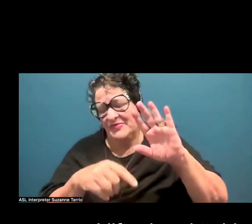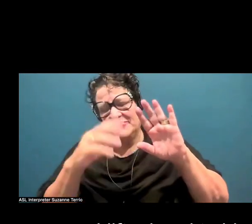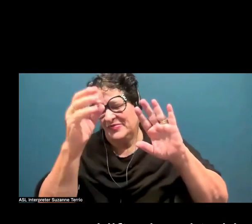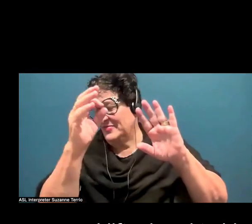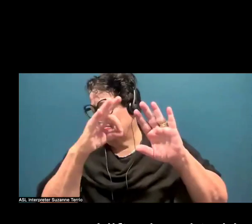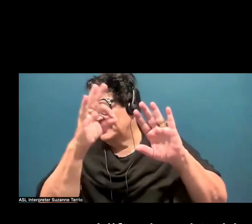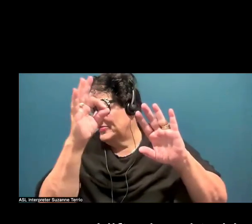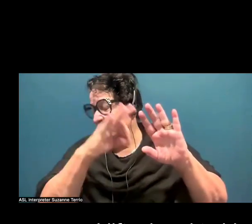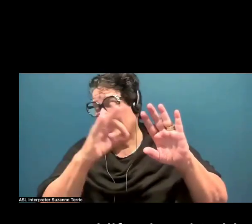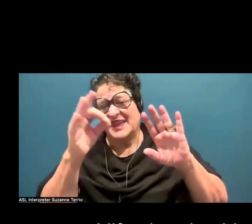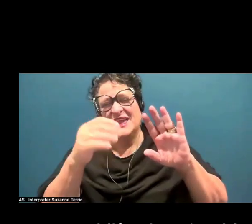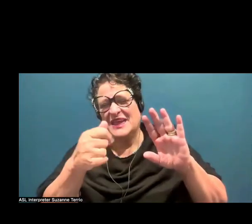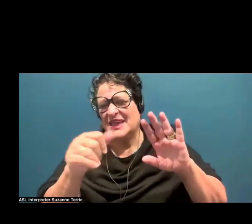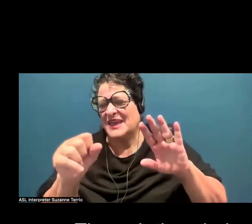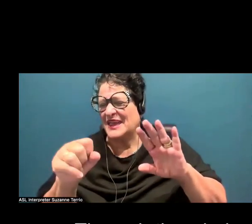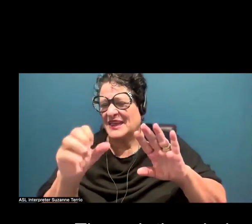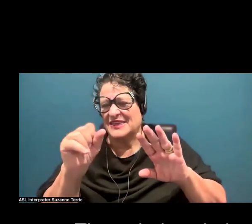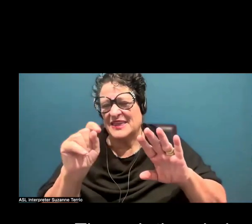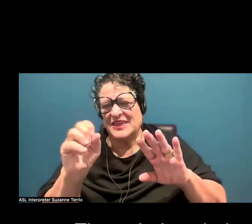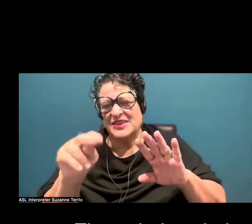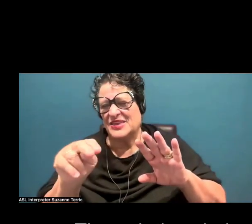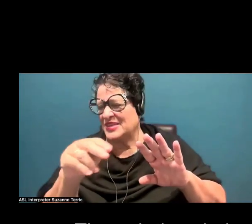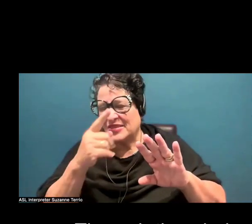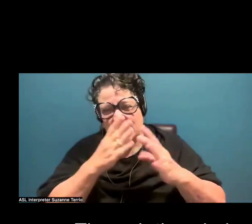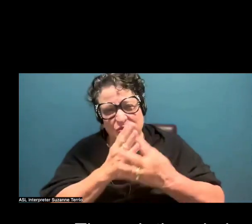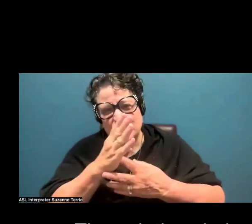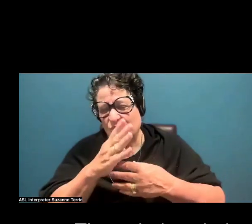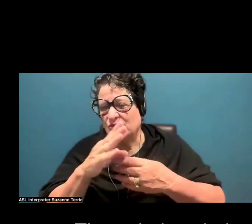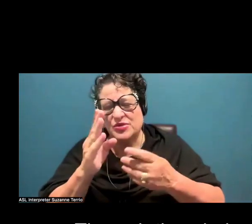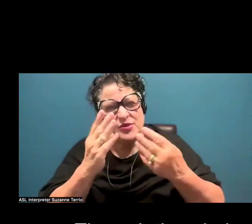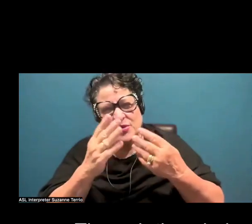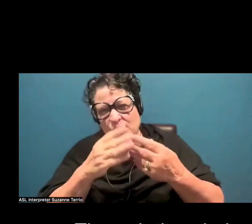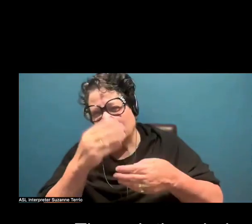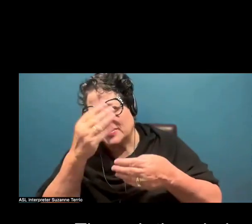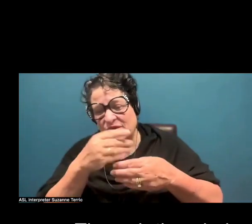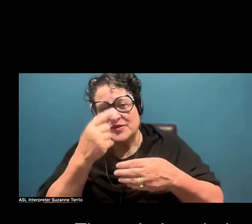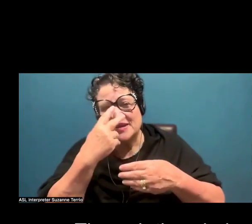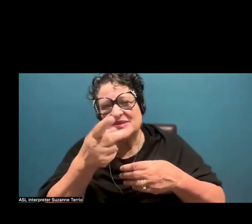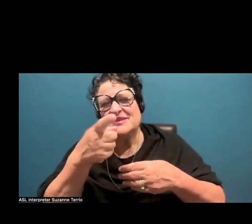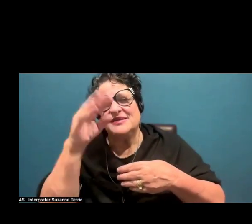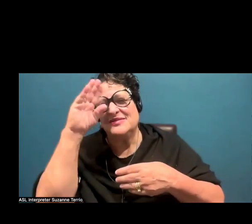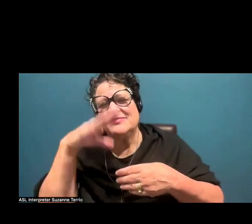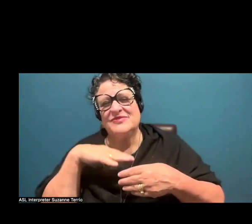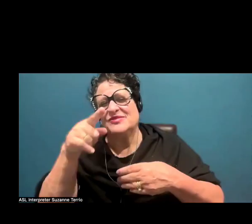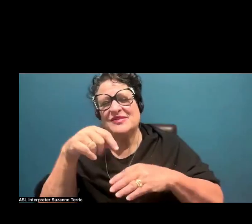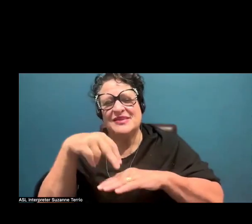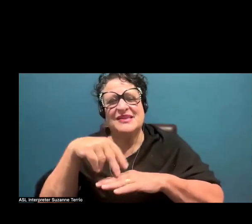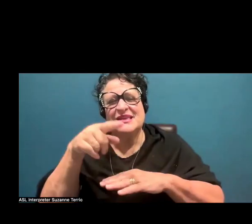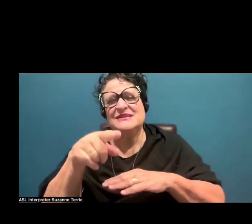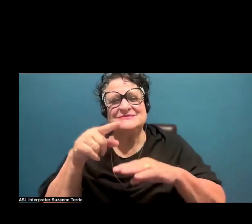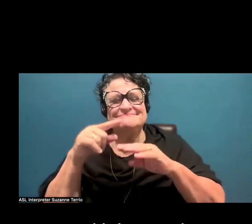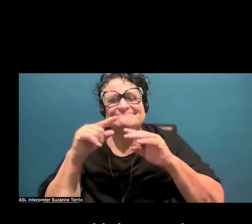gas station beyond swims into focus. Through the window, I can see Glenn at the register, his face lit up red by the Budweiser sign on the